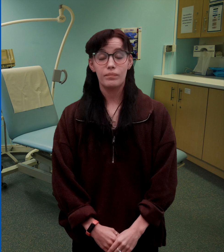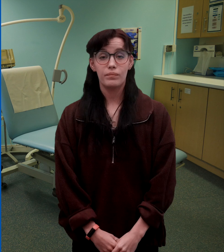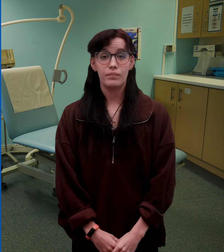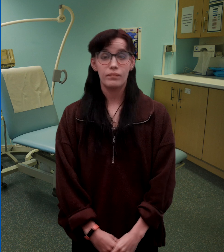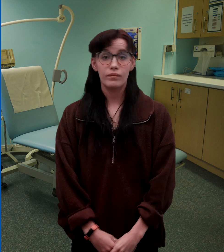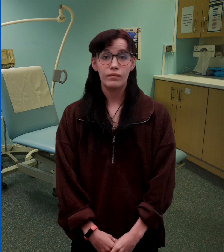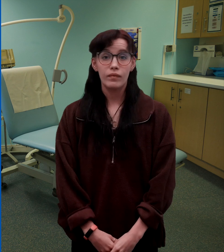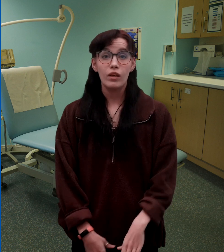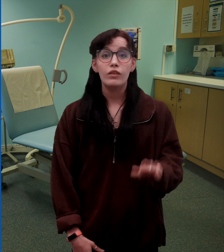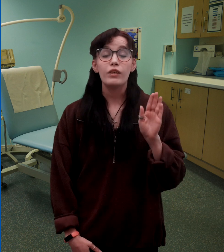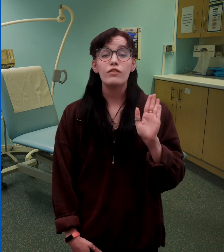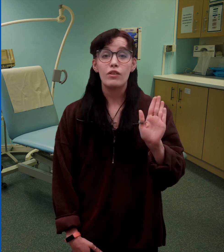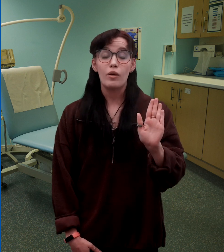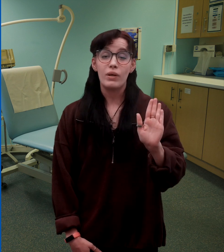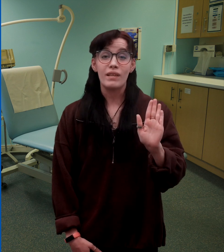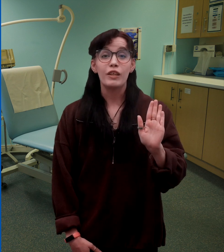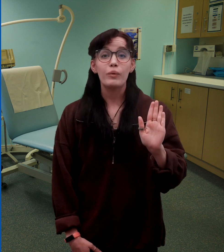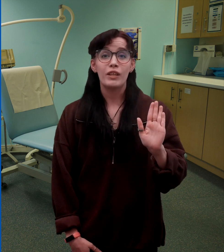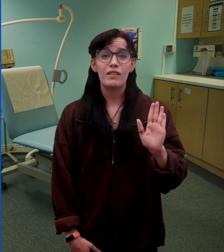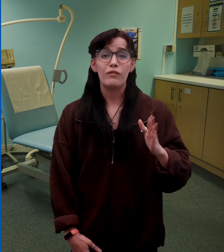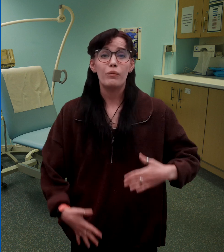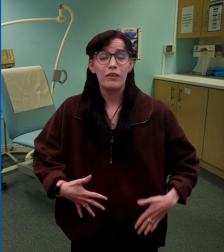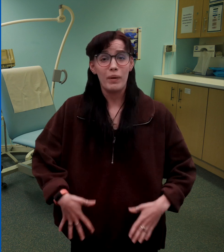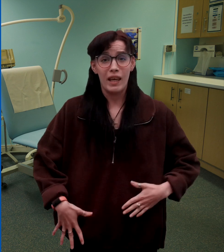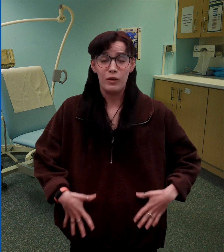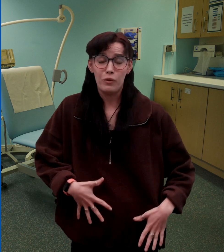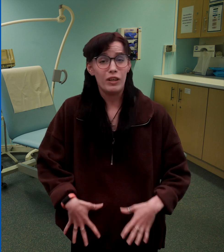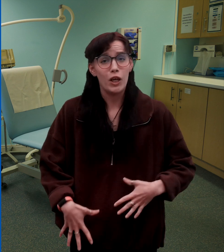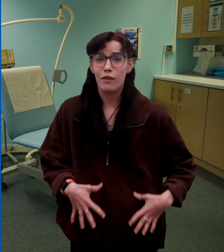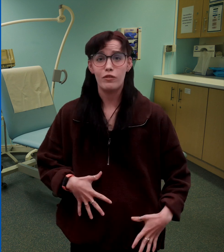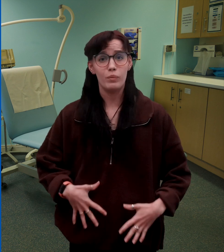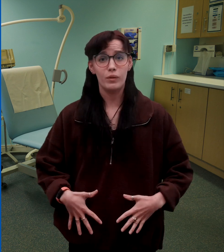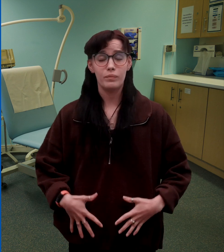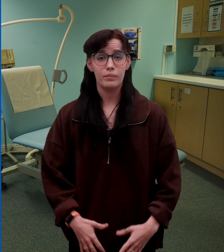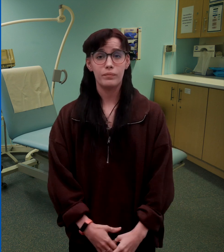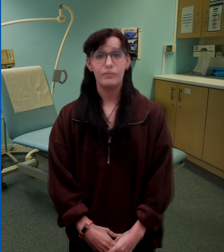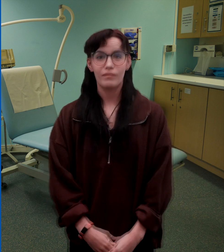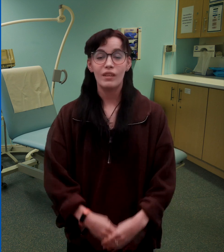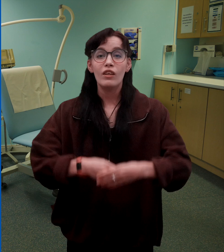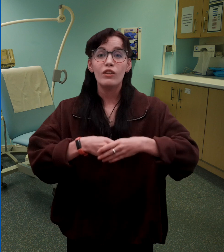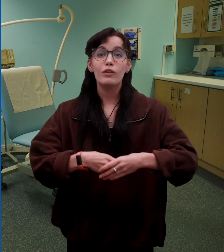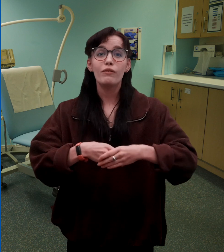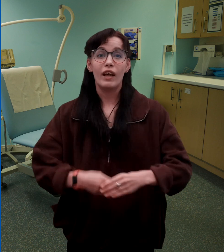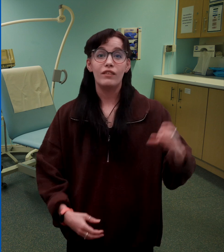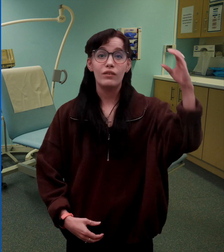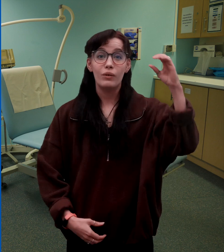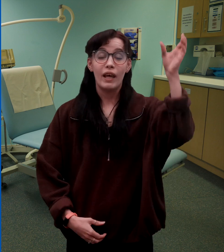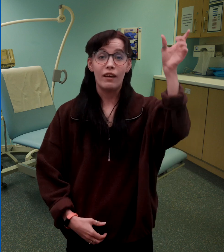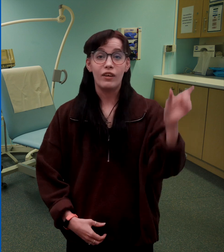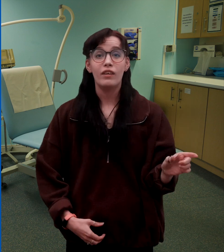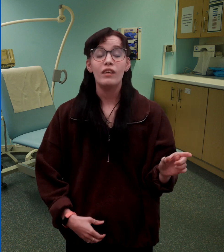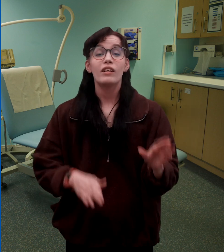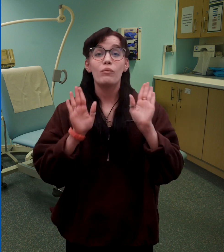expect. You can stop at any point if you are in pain or feel uncomfortable. Your friend